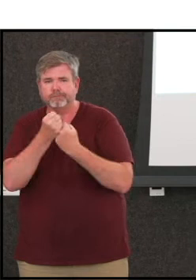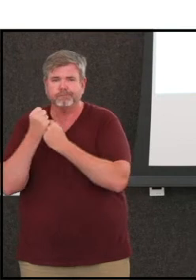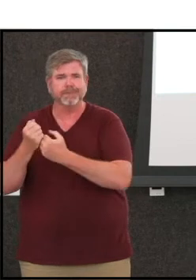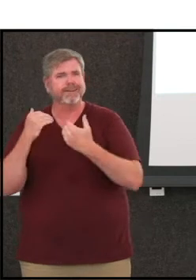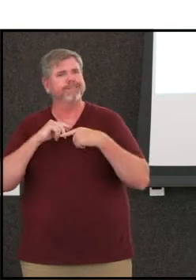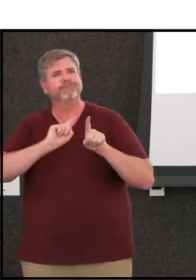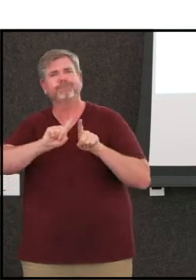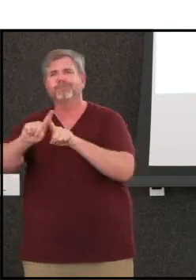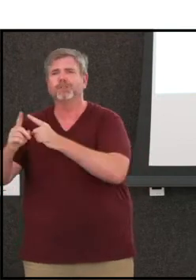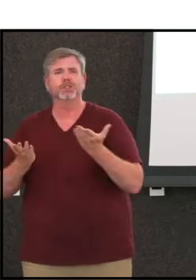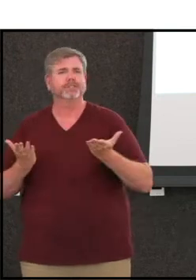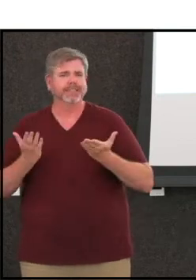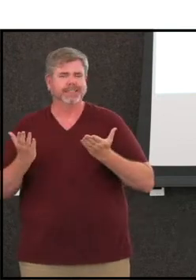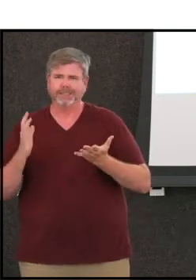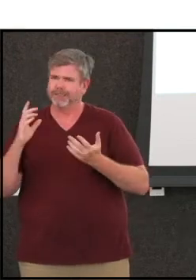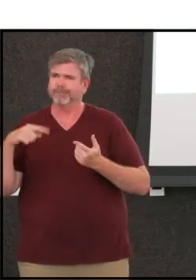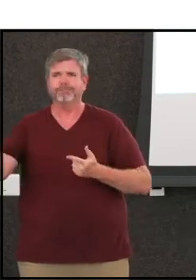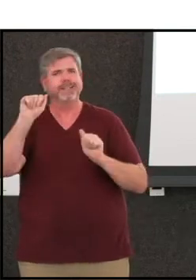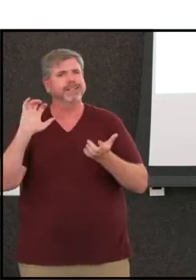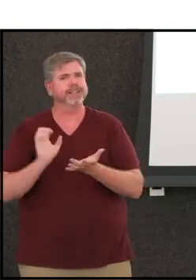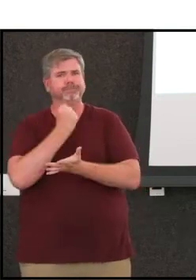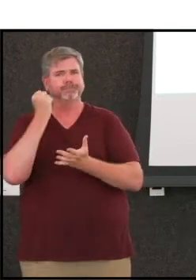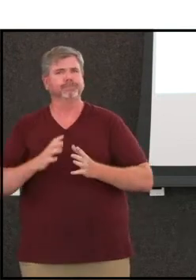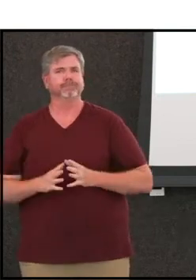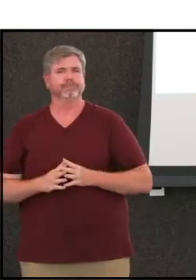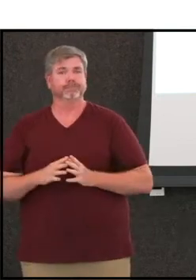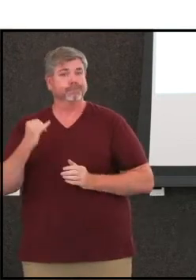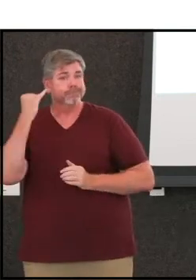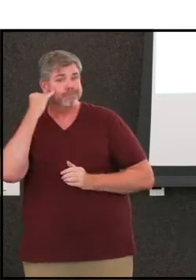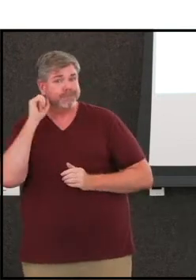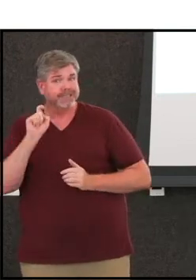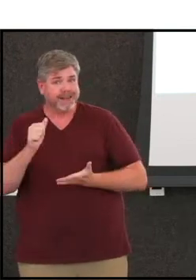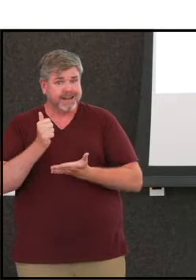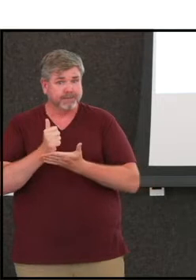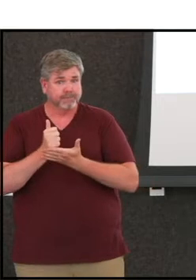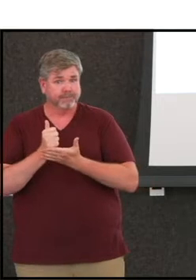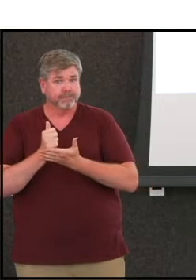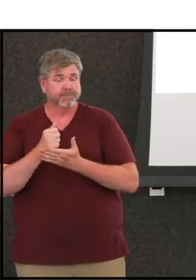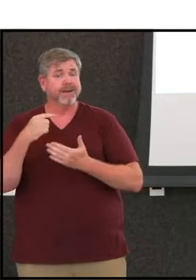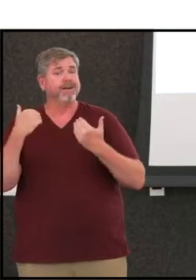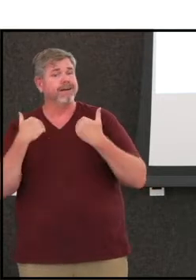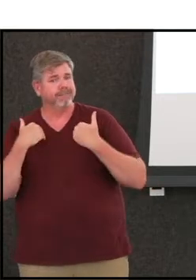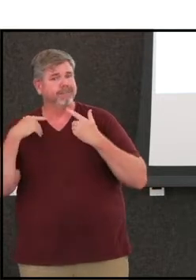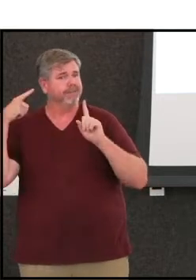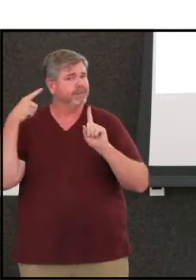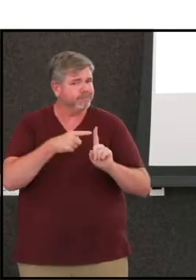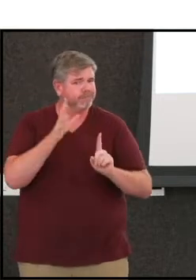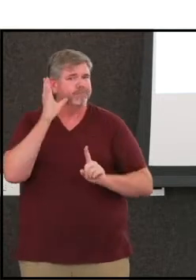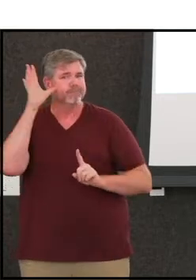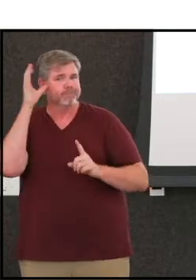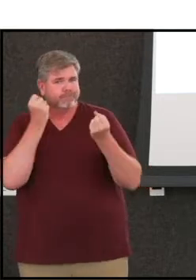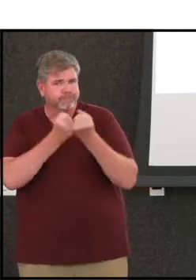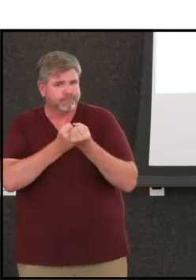Next. So if you do need the help, there's the parent support group, the Mom Alliance. We provide Narcan,